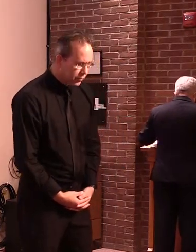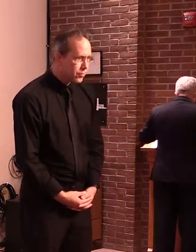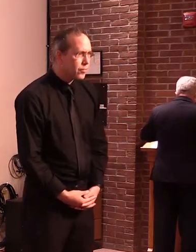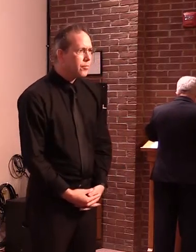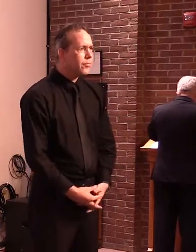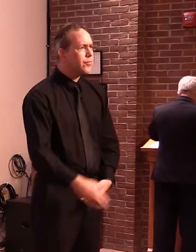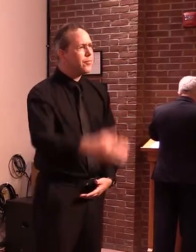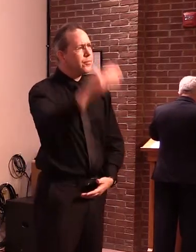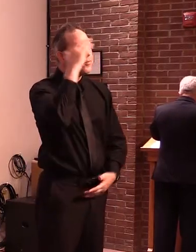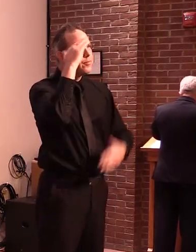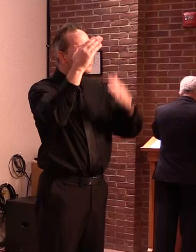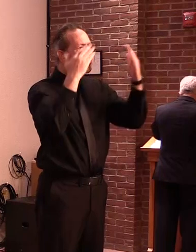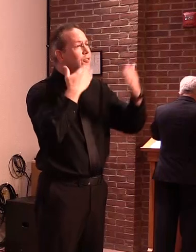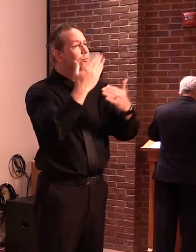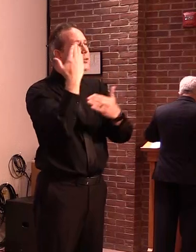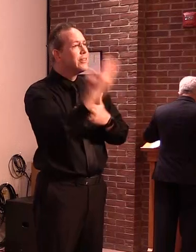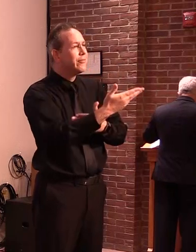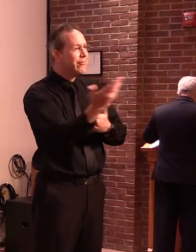Good morning, everyone.